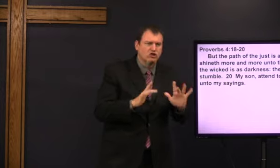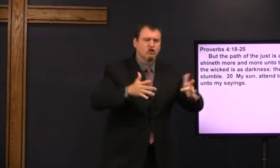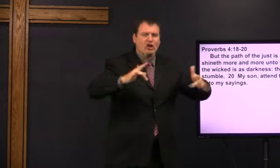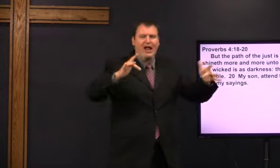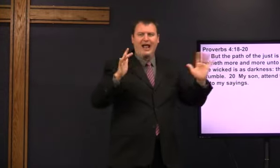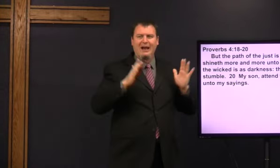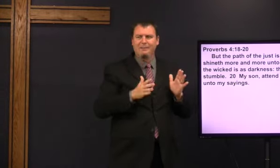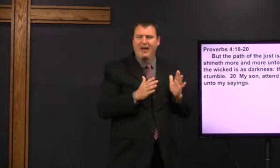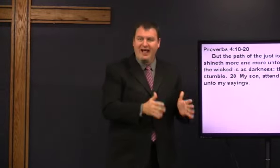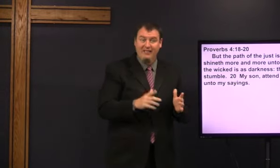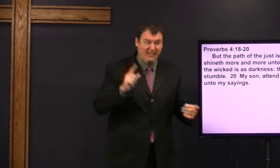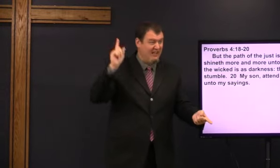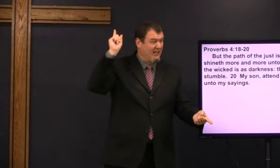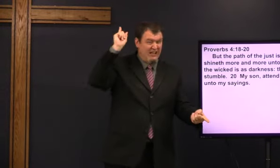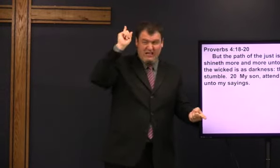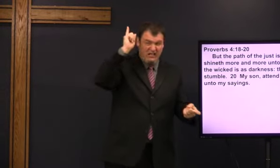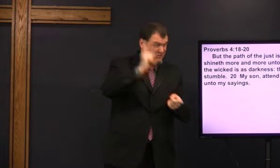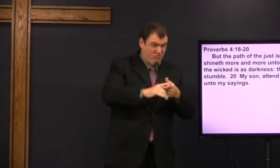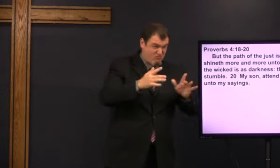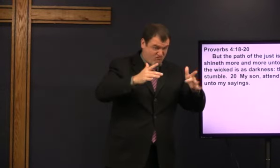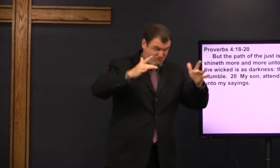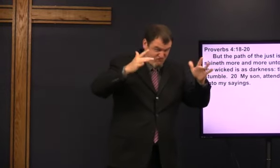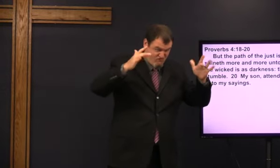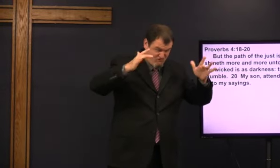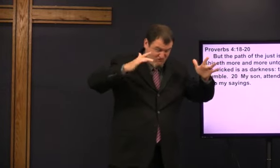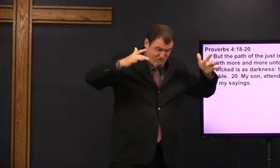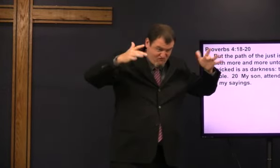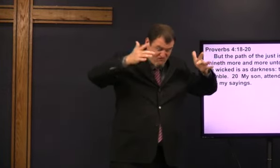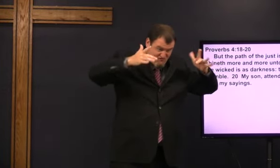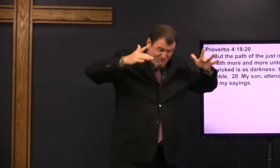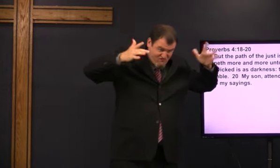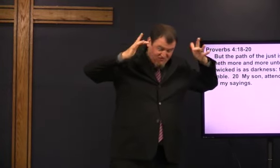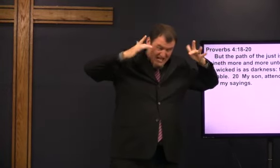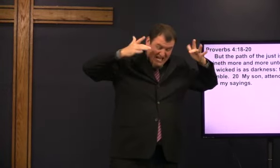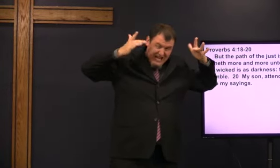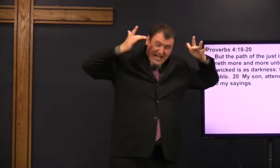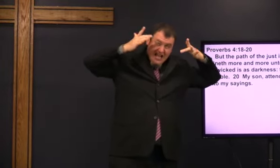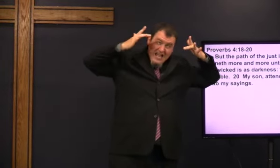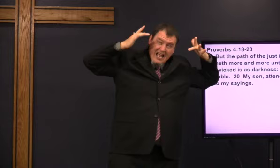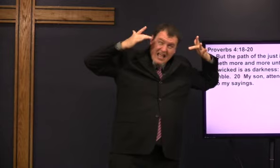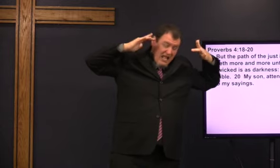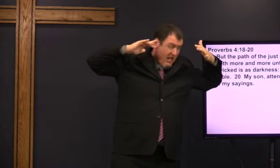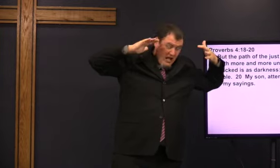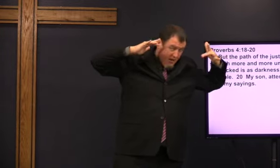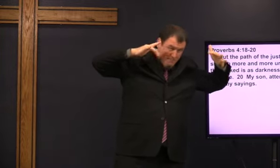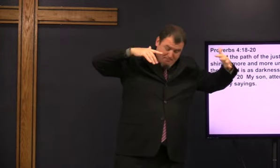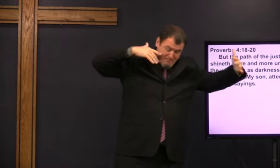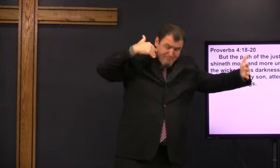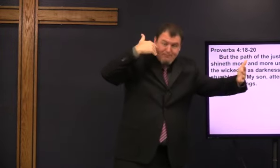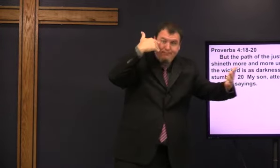path, the shining path, until it shines so much